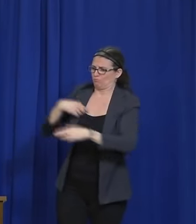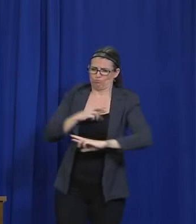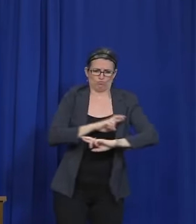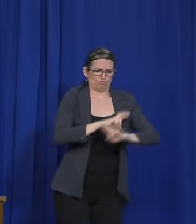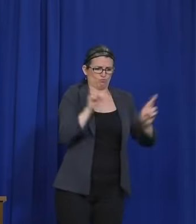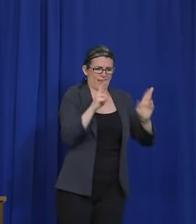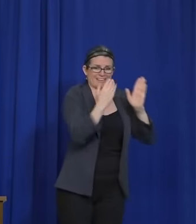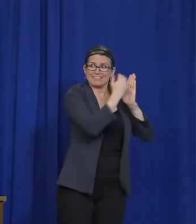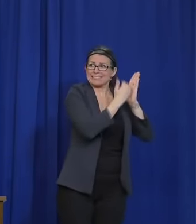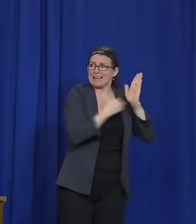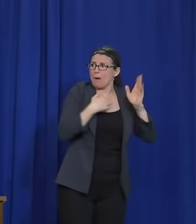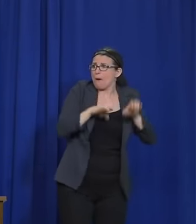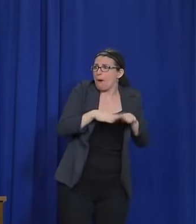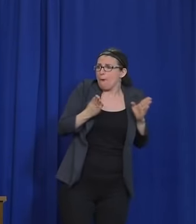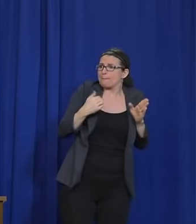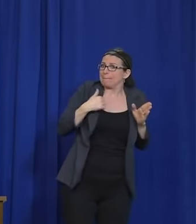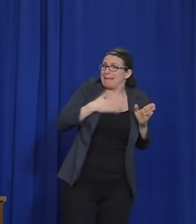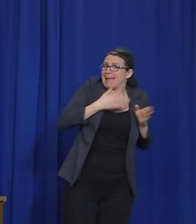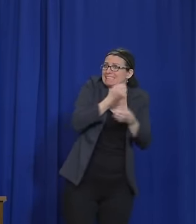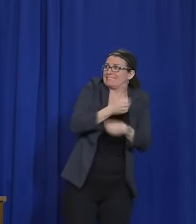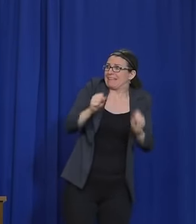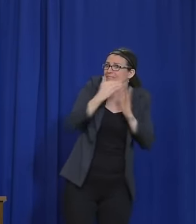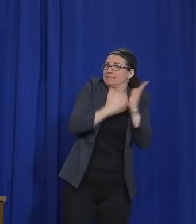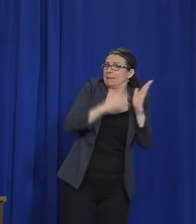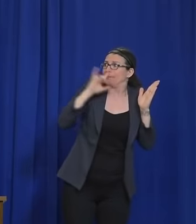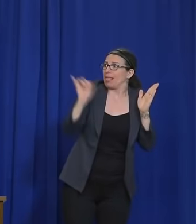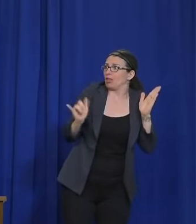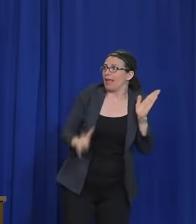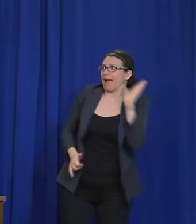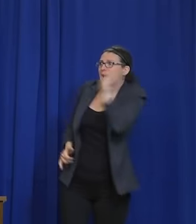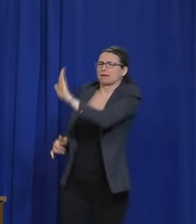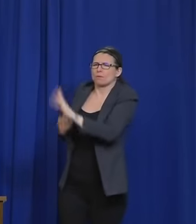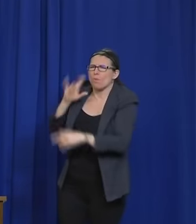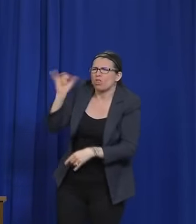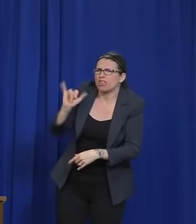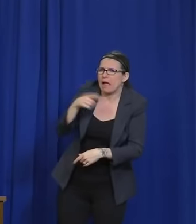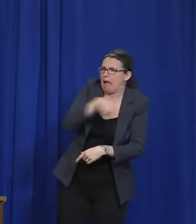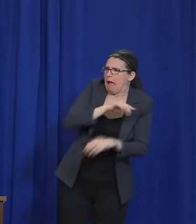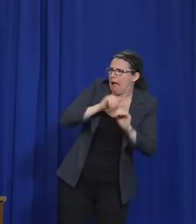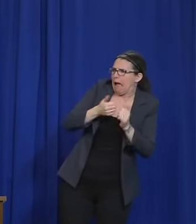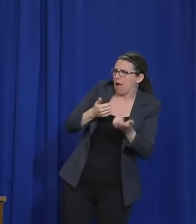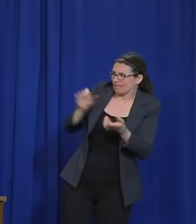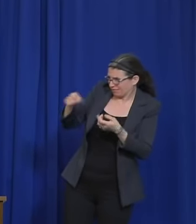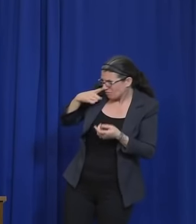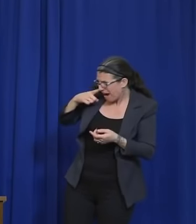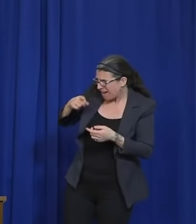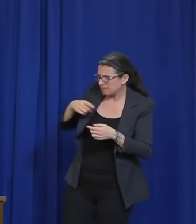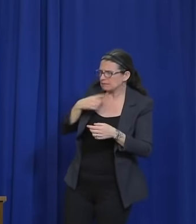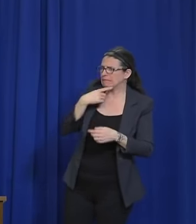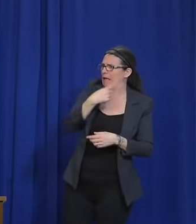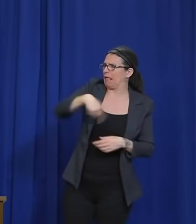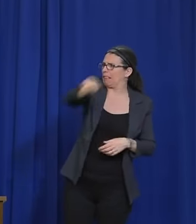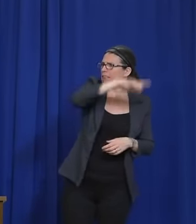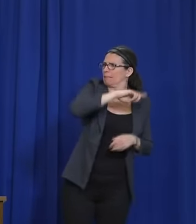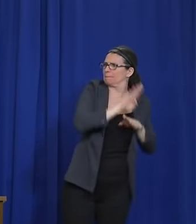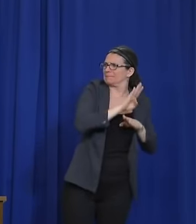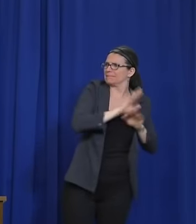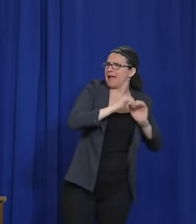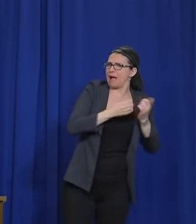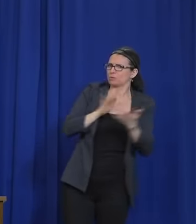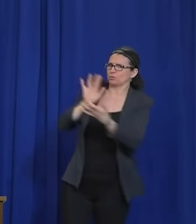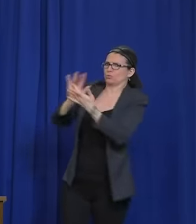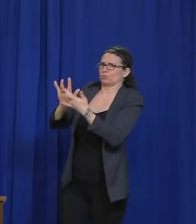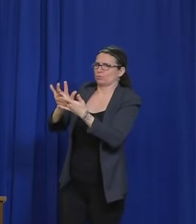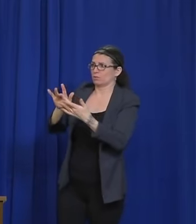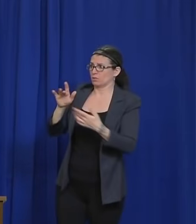to us a little bit about how that came to be, and maybe when they actually applied to reopen, and then how long passed between they